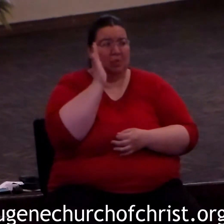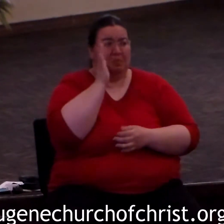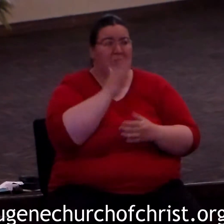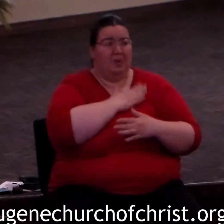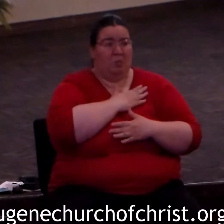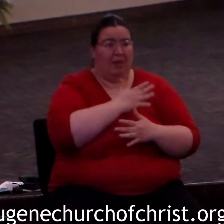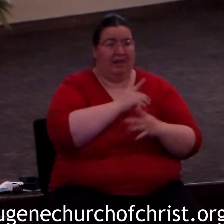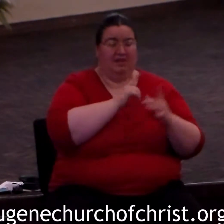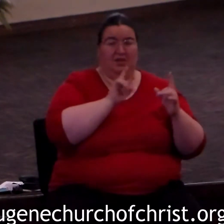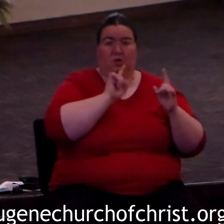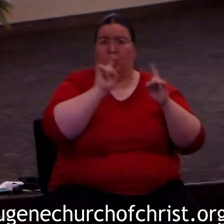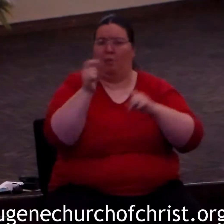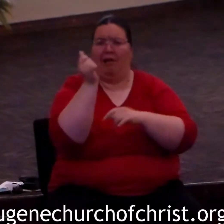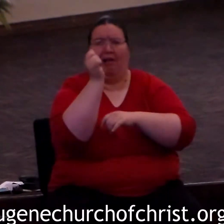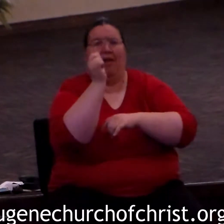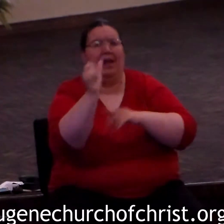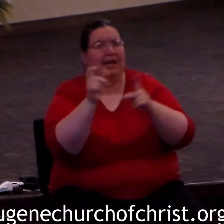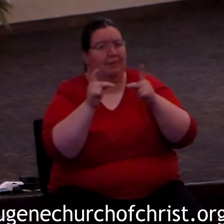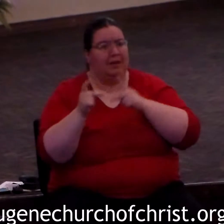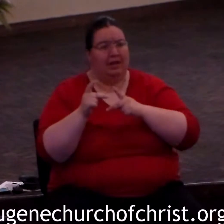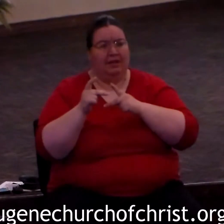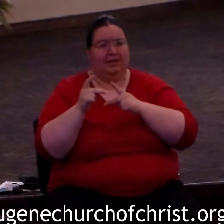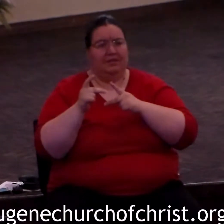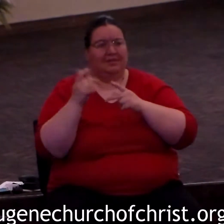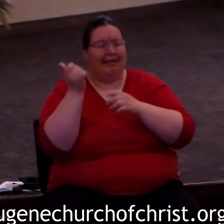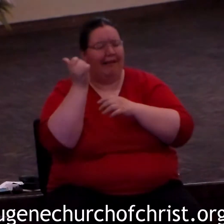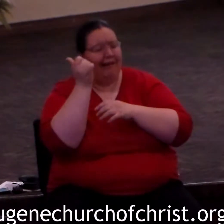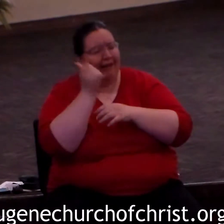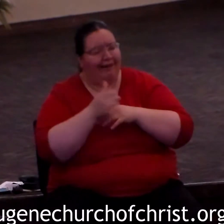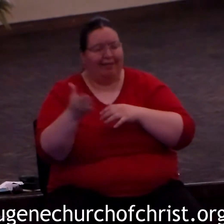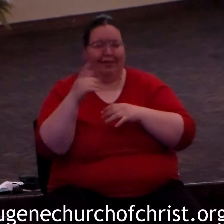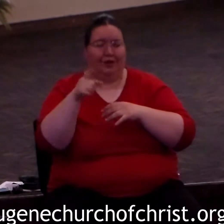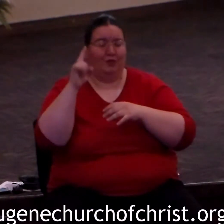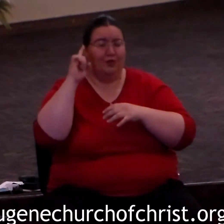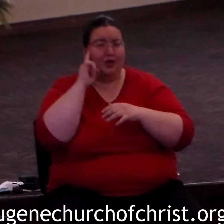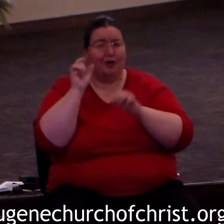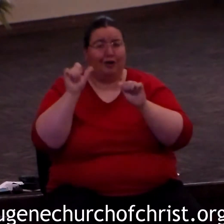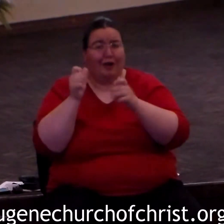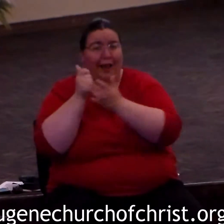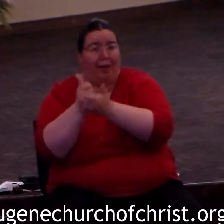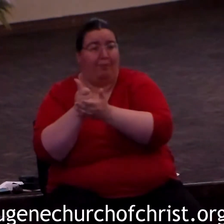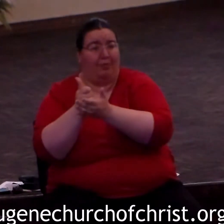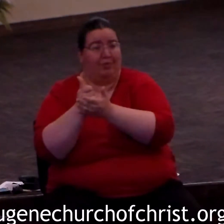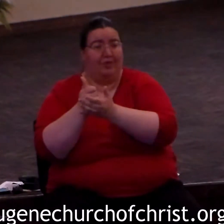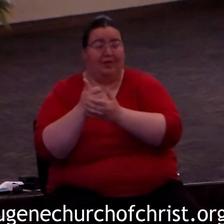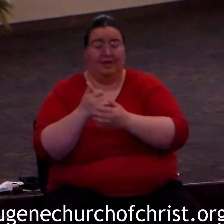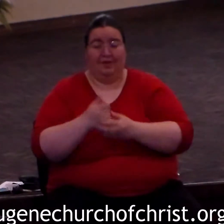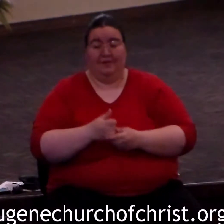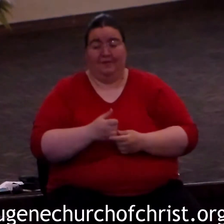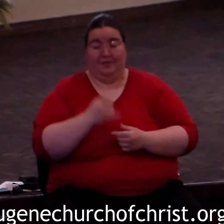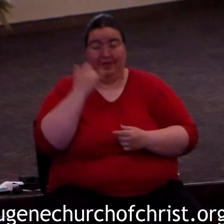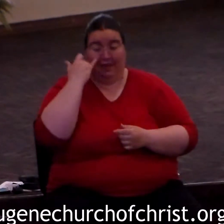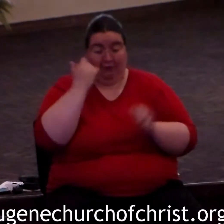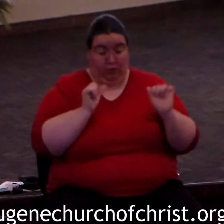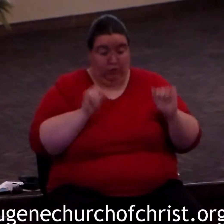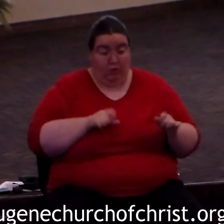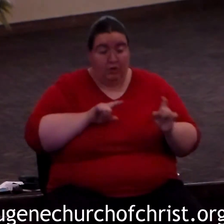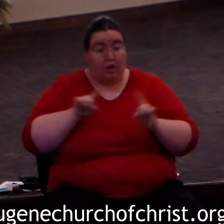that might help? Wouldn't you be there? If you had the means, if you had the ability, and even sometimes if you didn't, you would try to do other things to make that